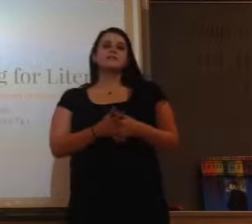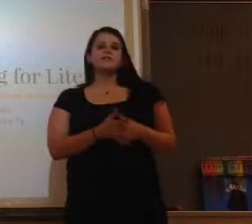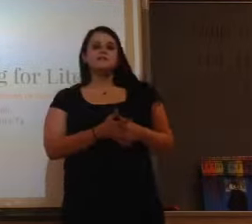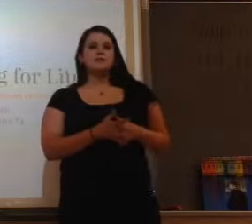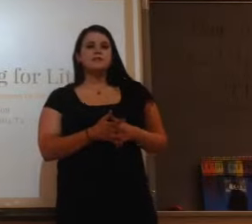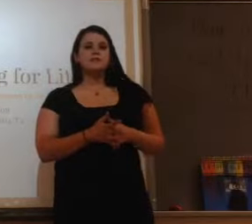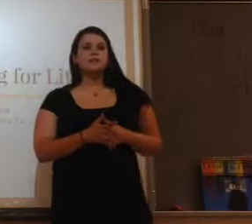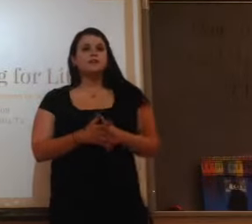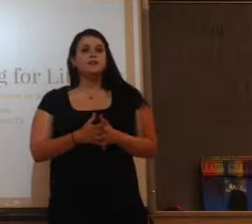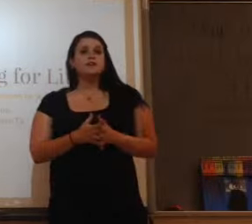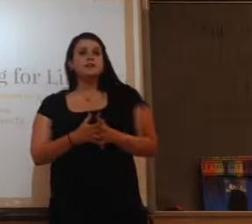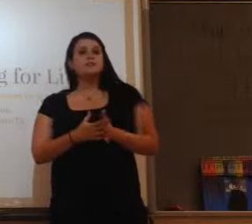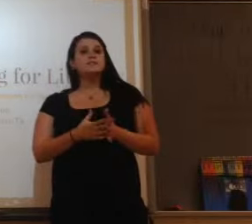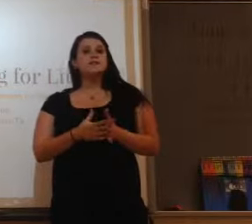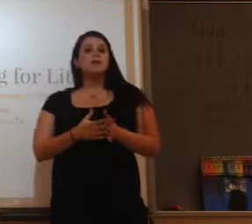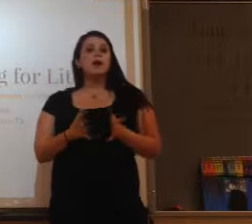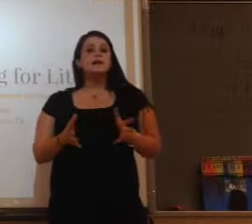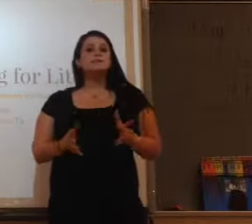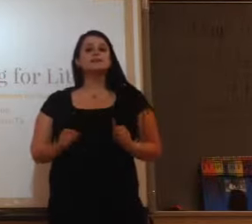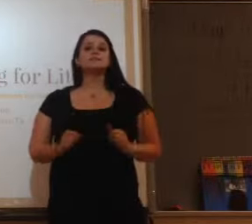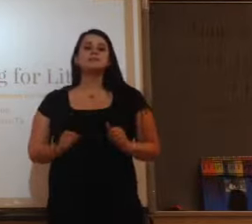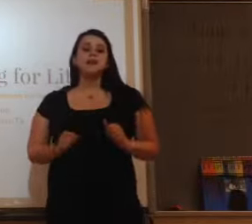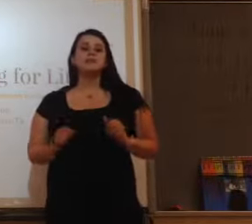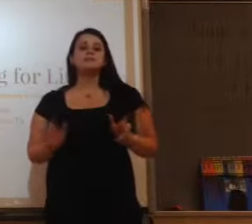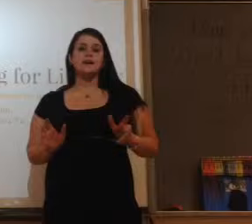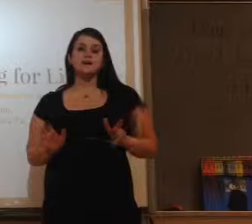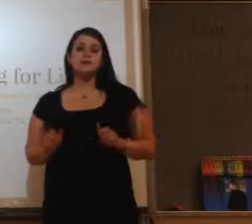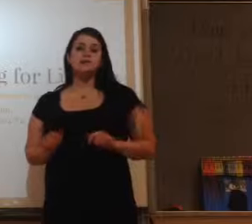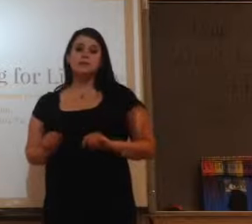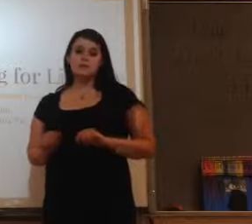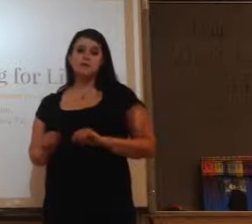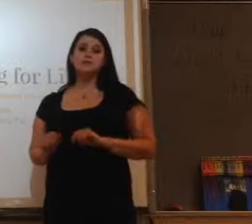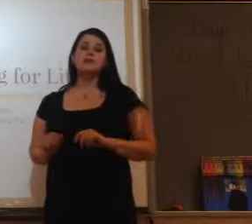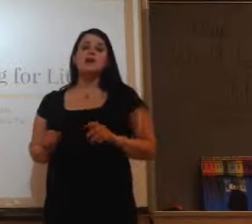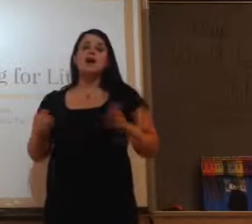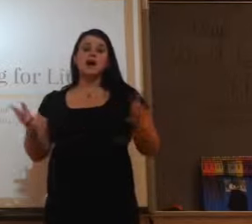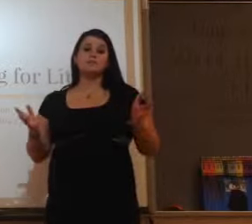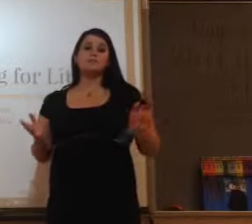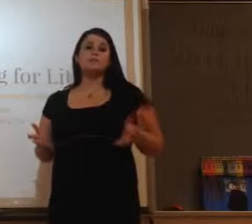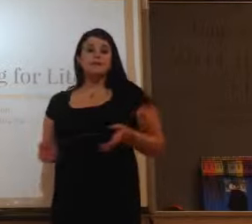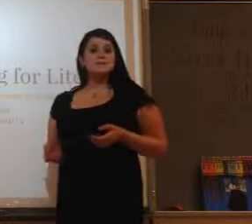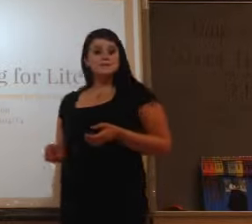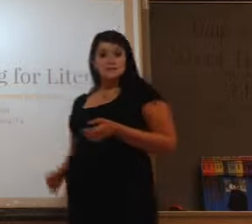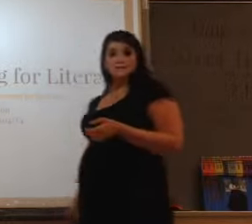is fingerspelling for literacy, why it's necessary, and the techniques we can use to make it successful.